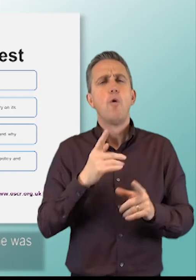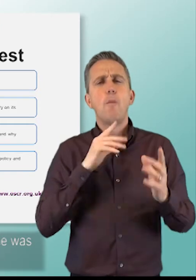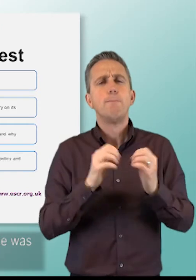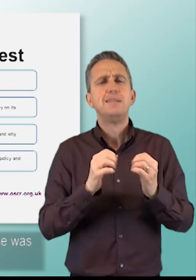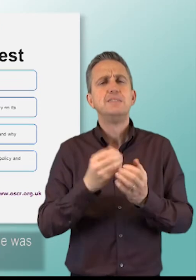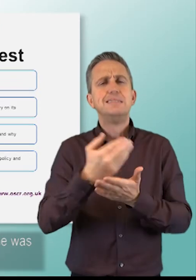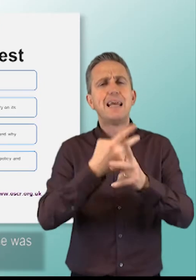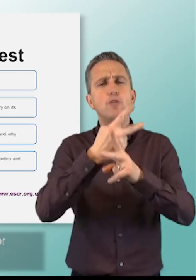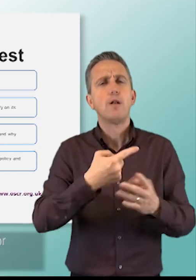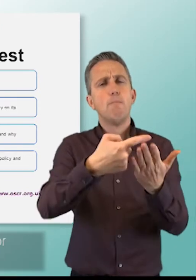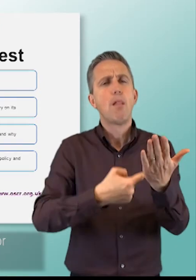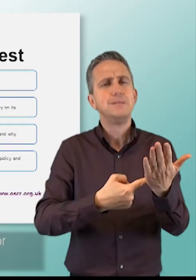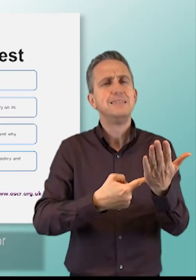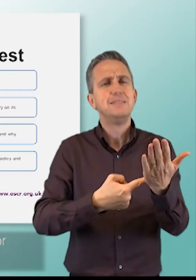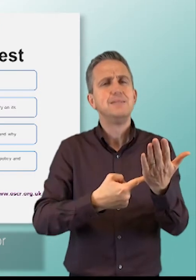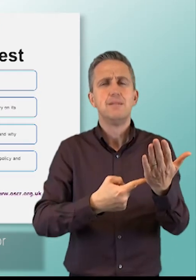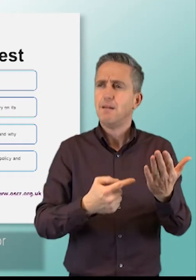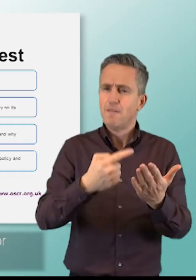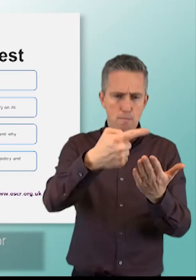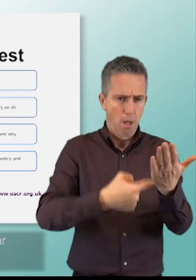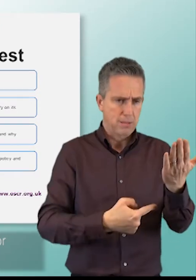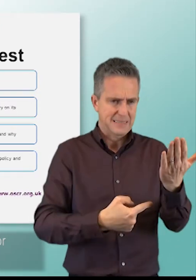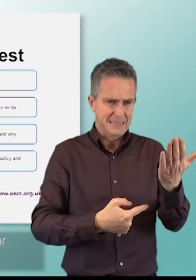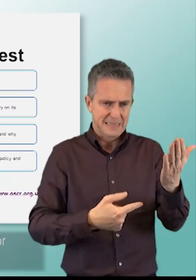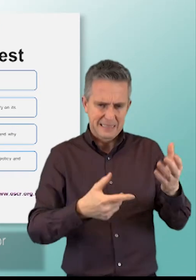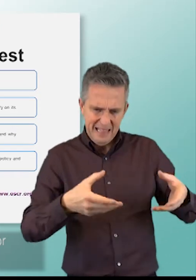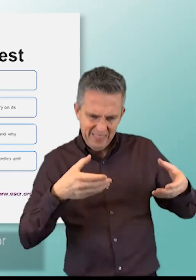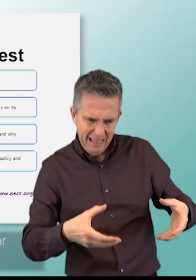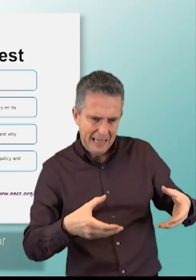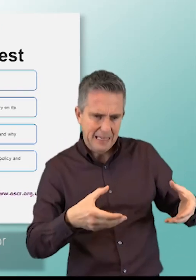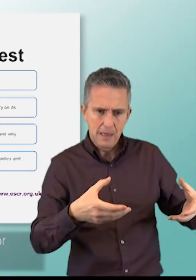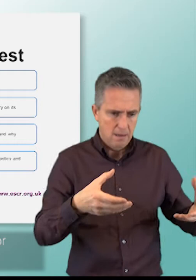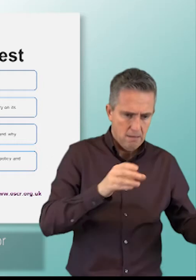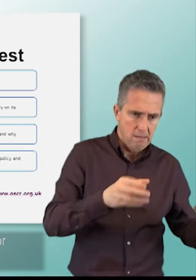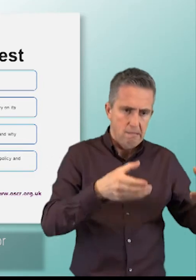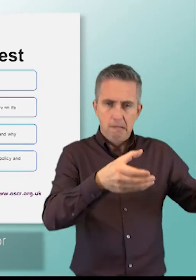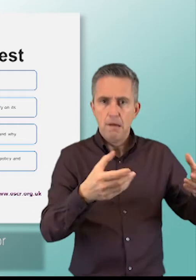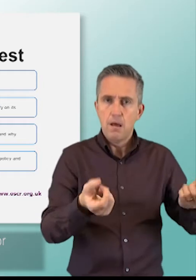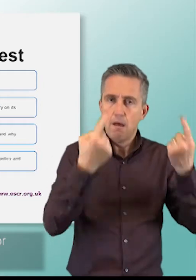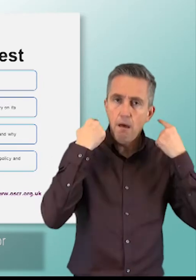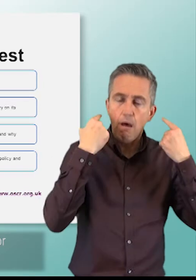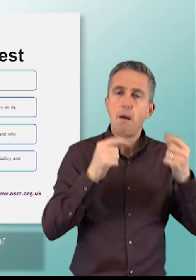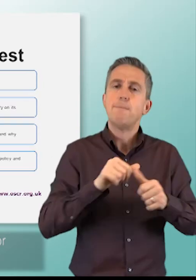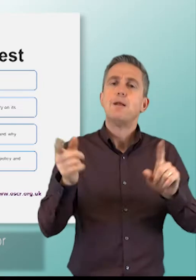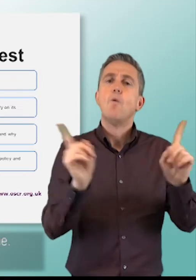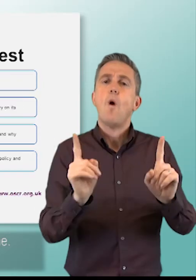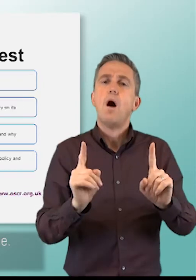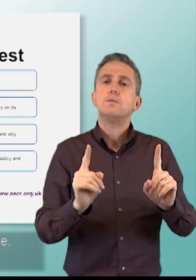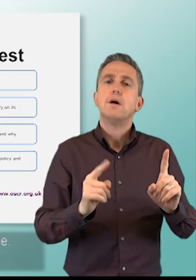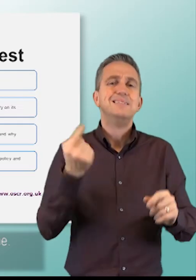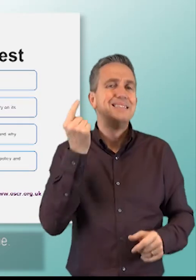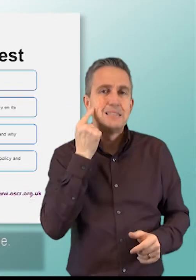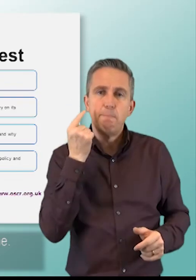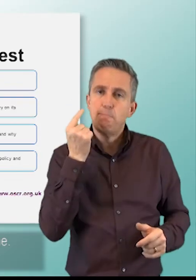safeguarding policy earlier. It's no good having a policy that's too complex or too long for people to get to grips with.